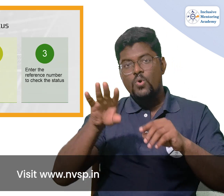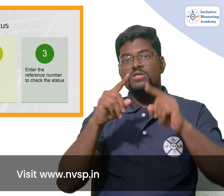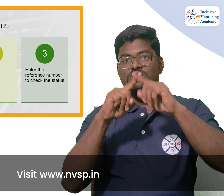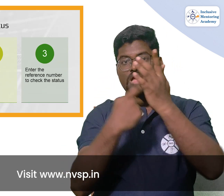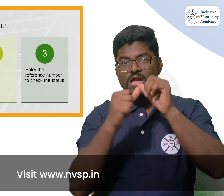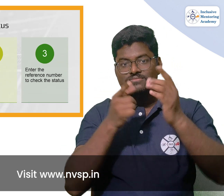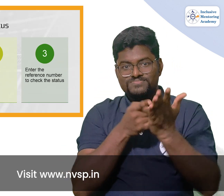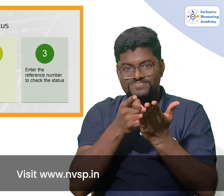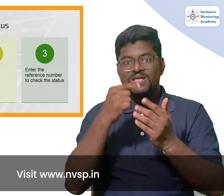www.nvsp.in.